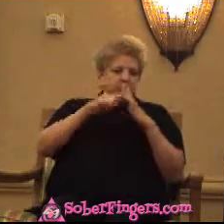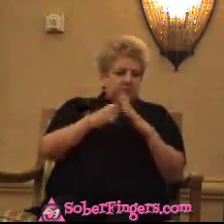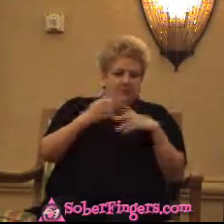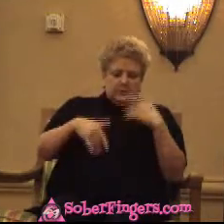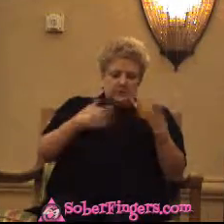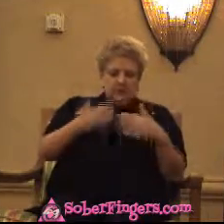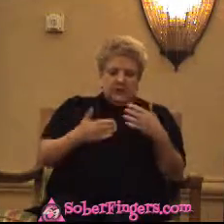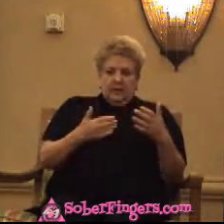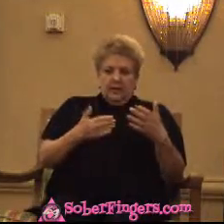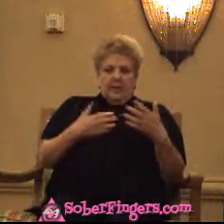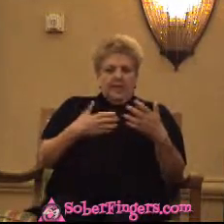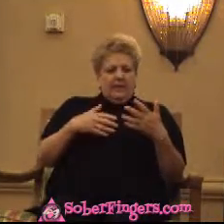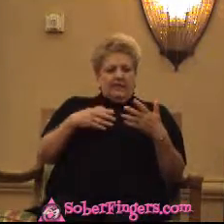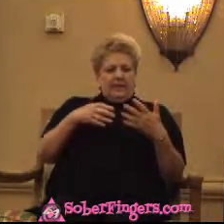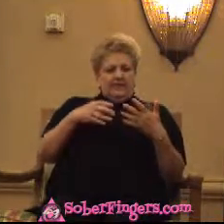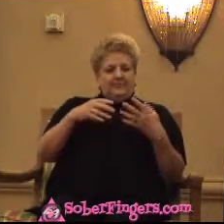second and fourth wife, who was the same person,